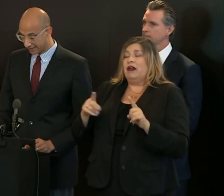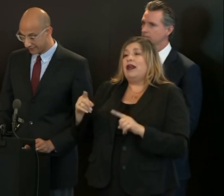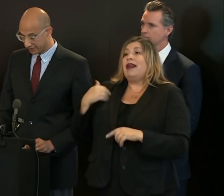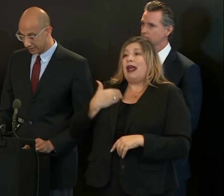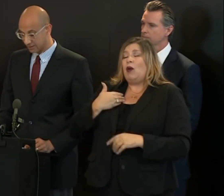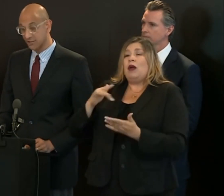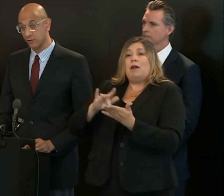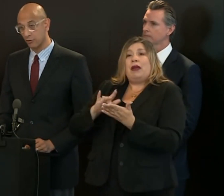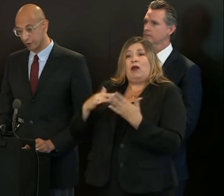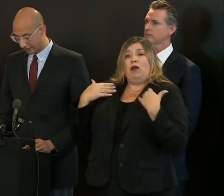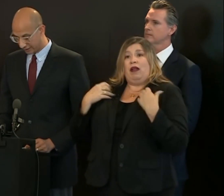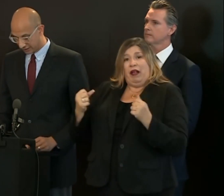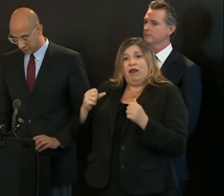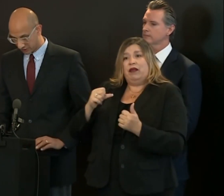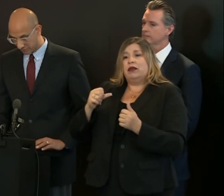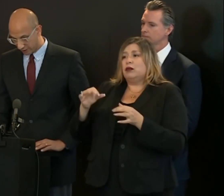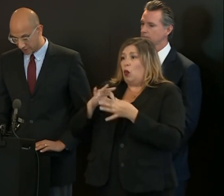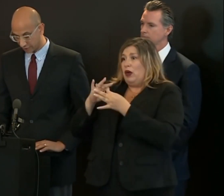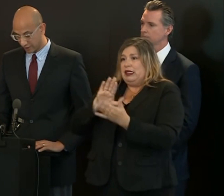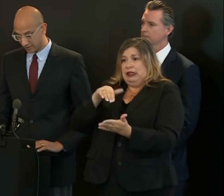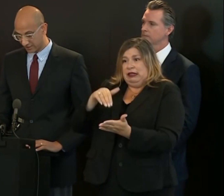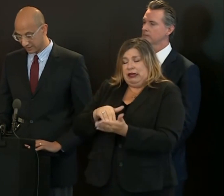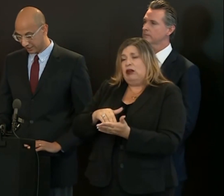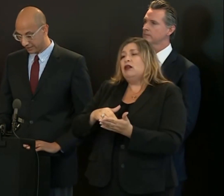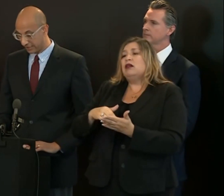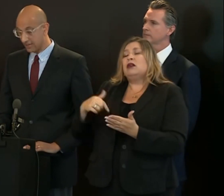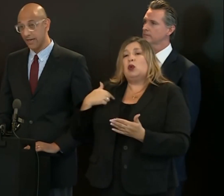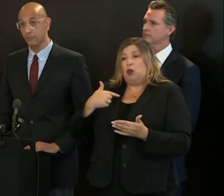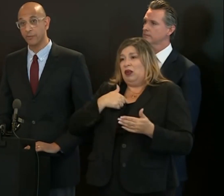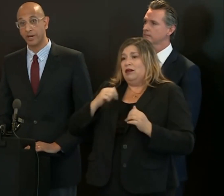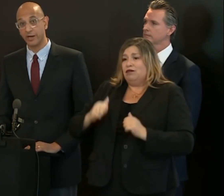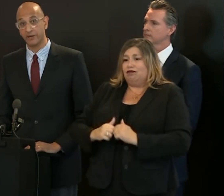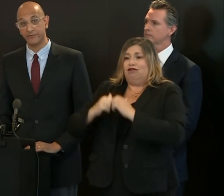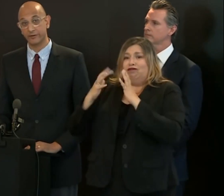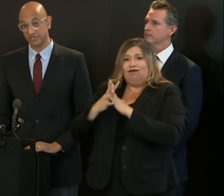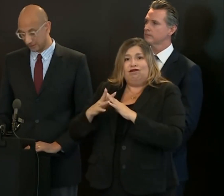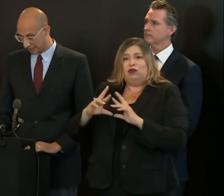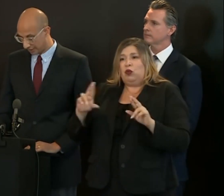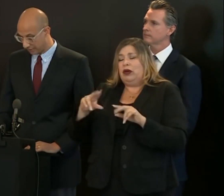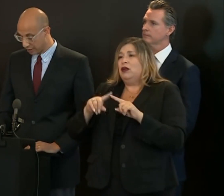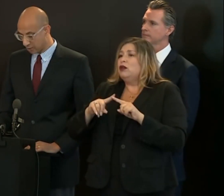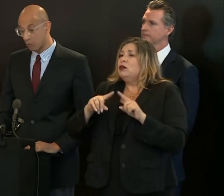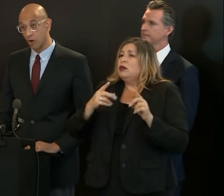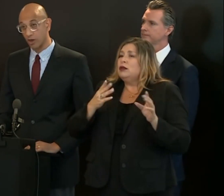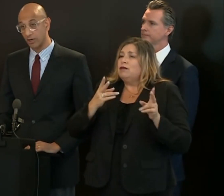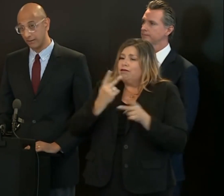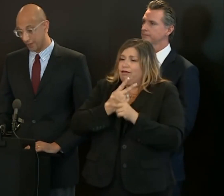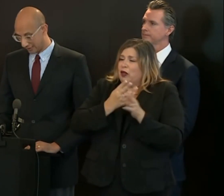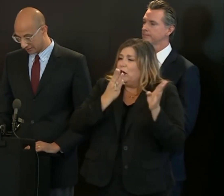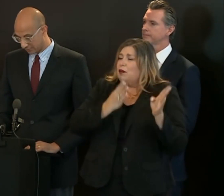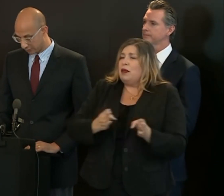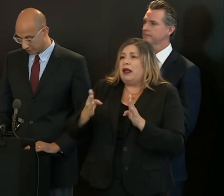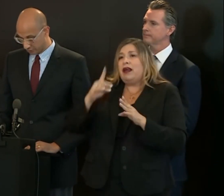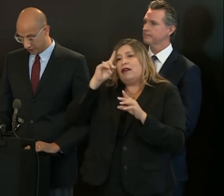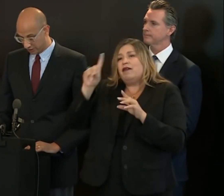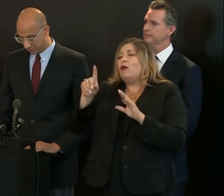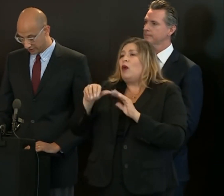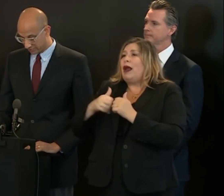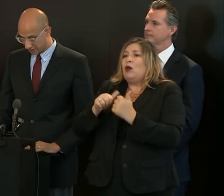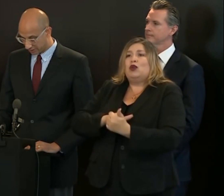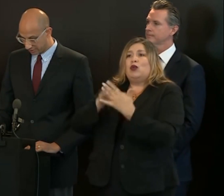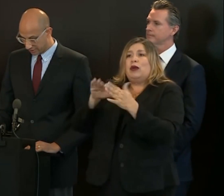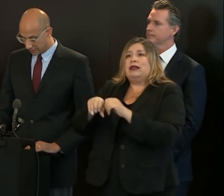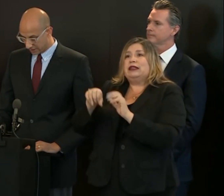been activated and is coordinating its response across the state and preparing for more and possible